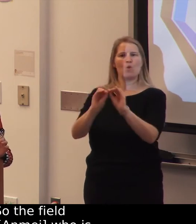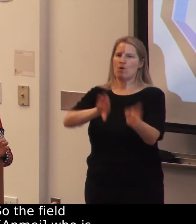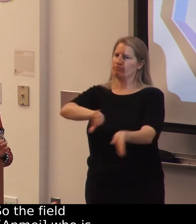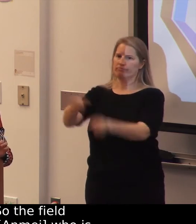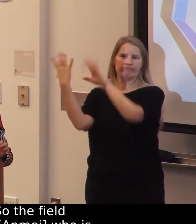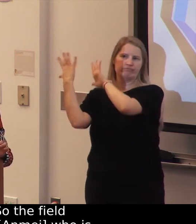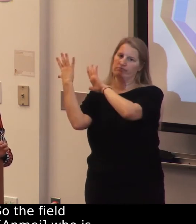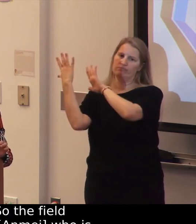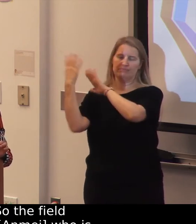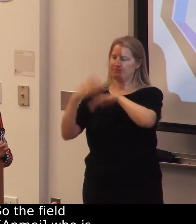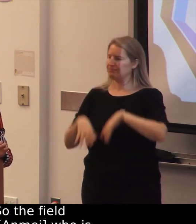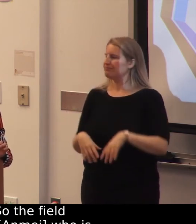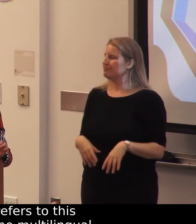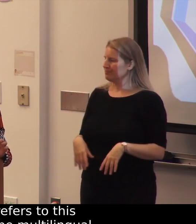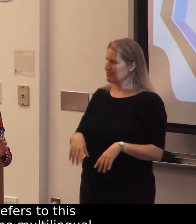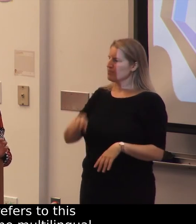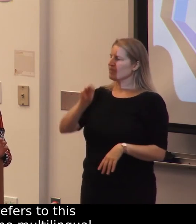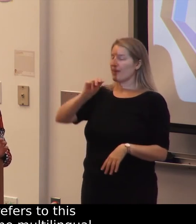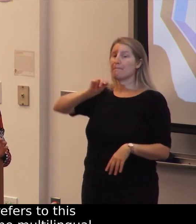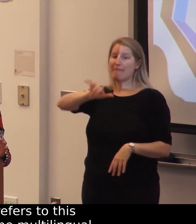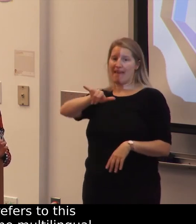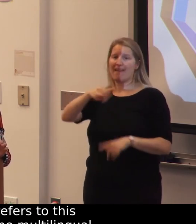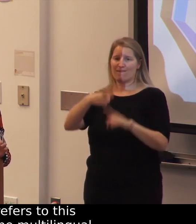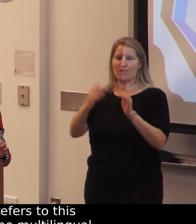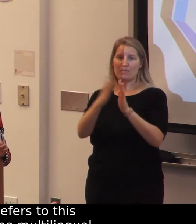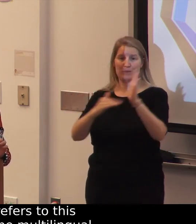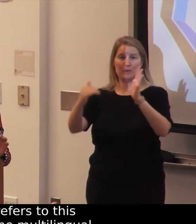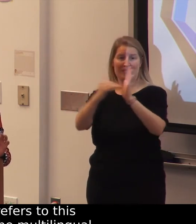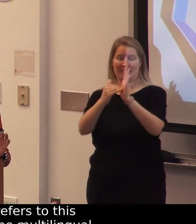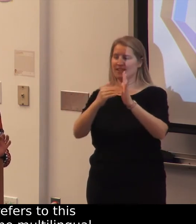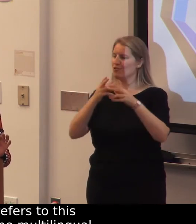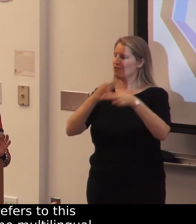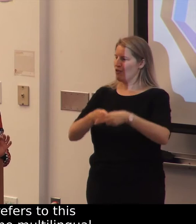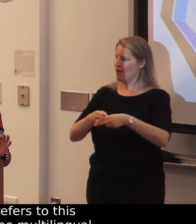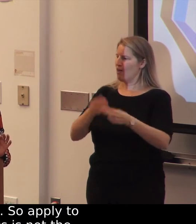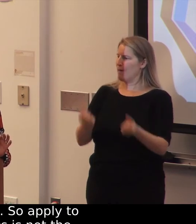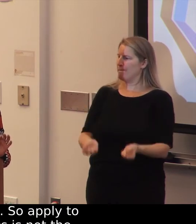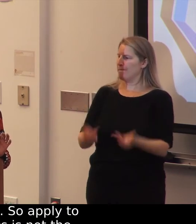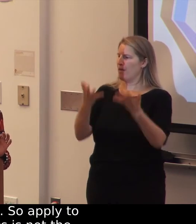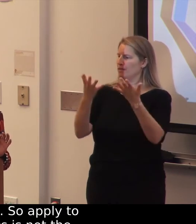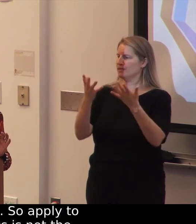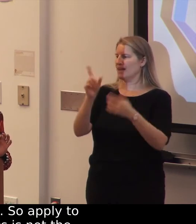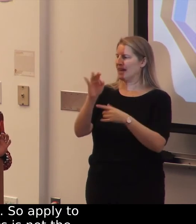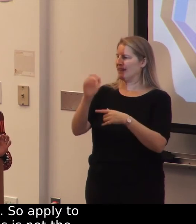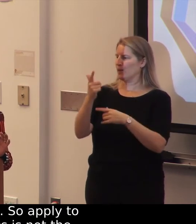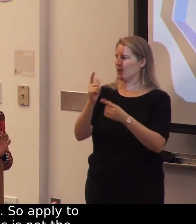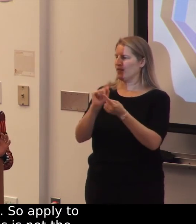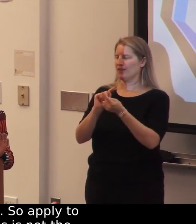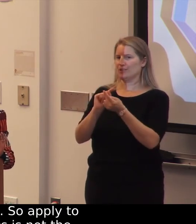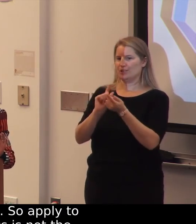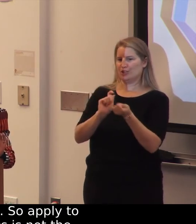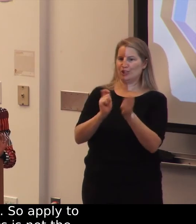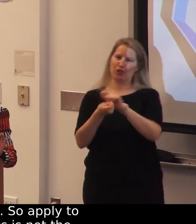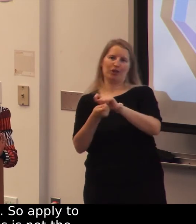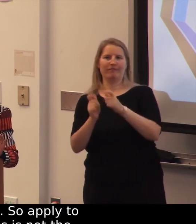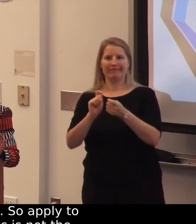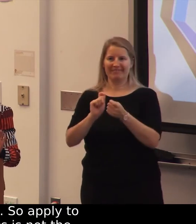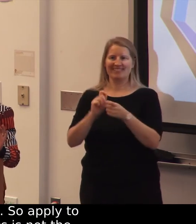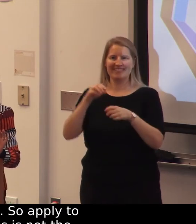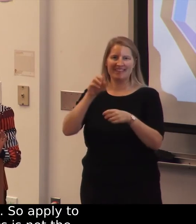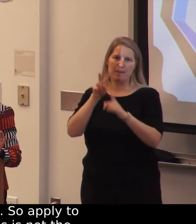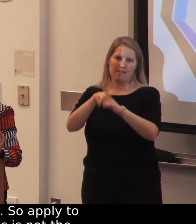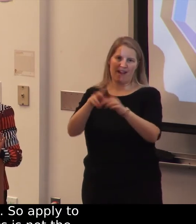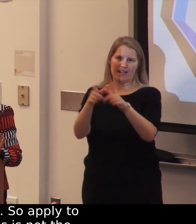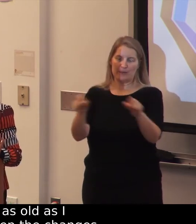who's a researcher from New Zealand, has referred to these changes as the multilingual turn in applied linguistics. So applied linguistics is not the